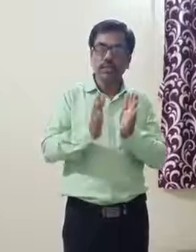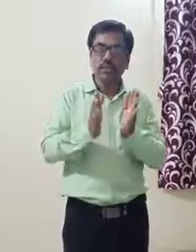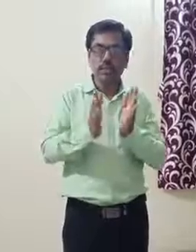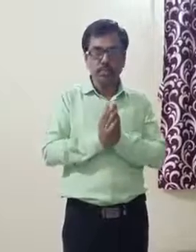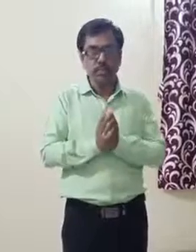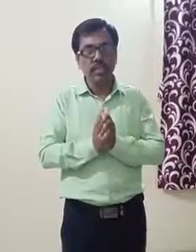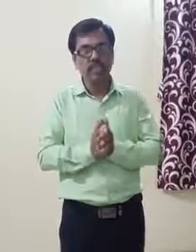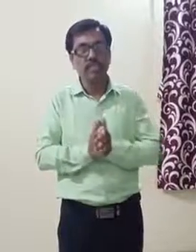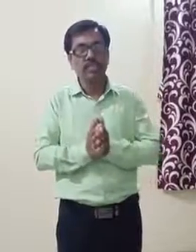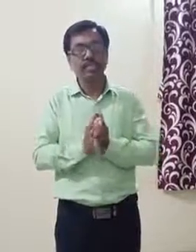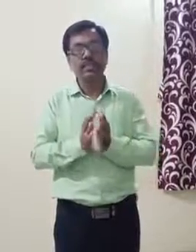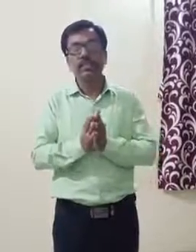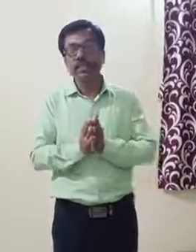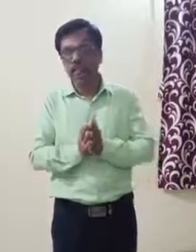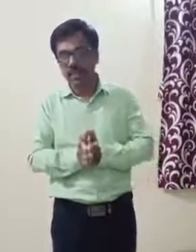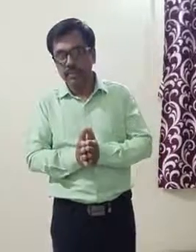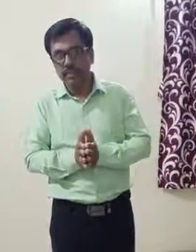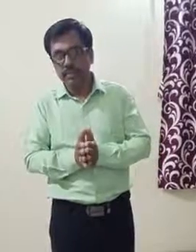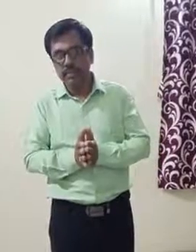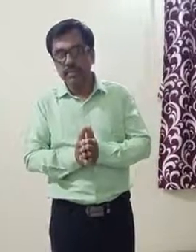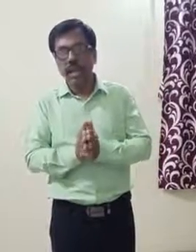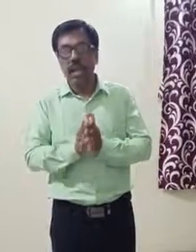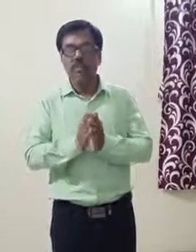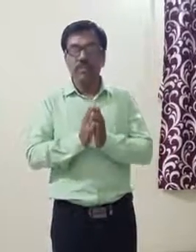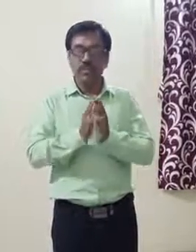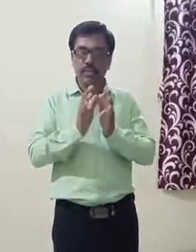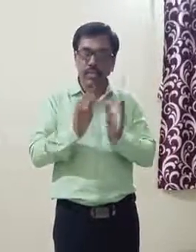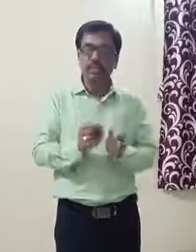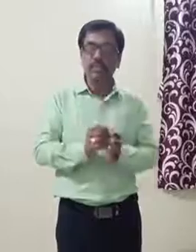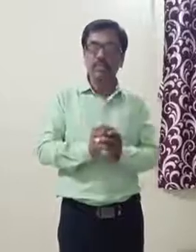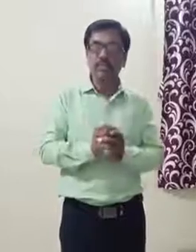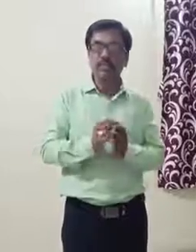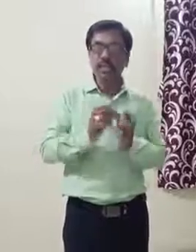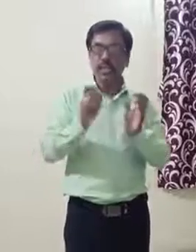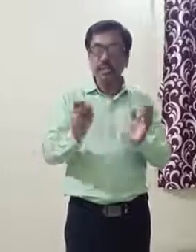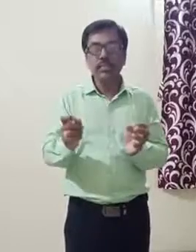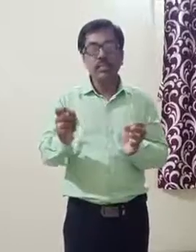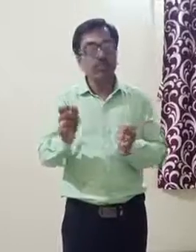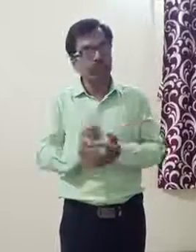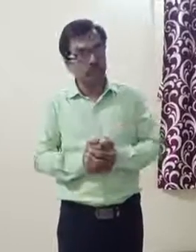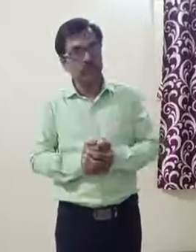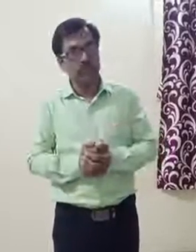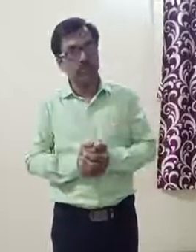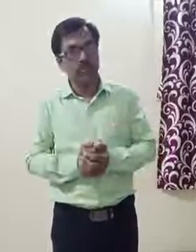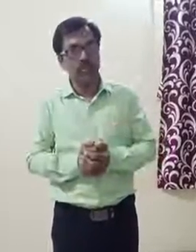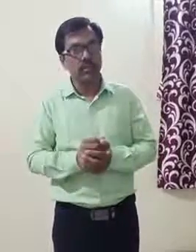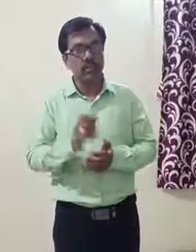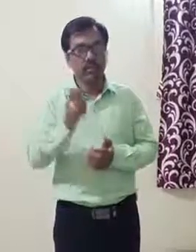Revolution happened in 1789 and in 1804